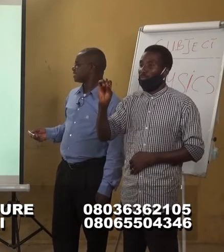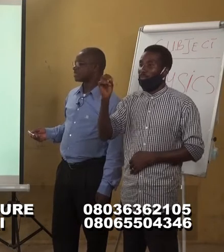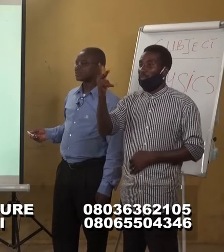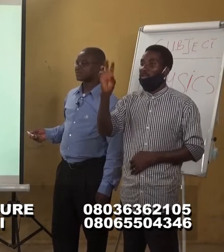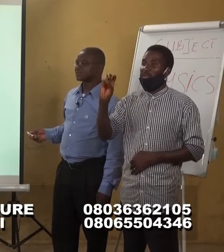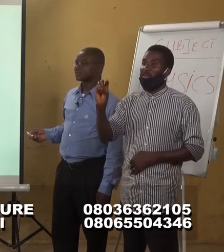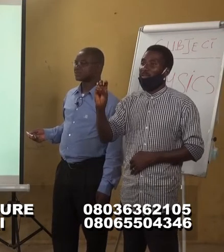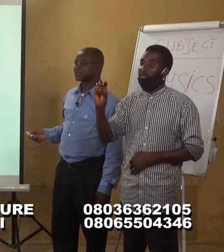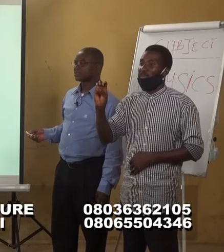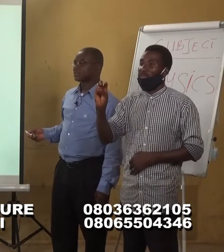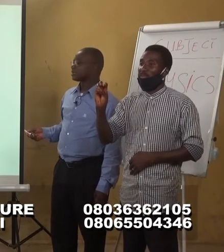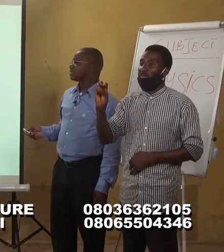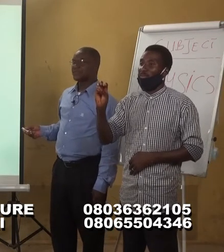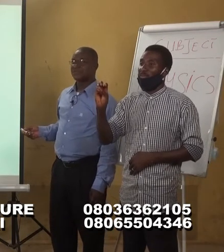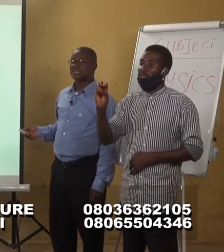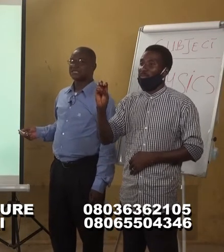36